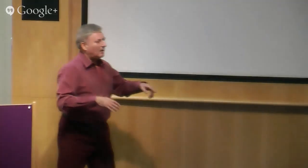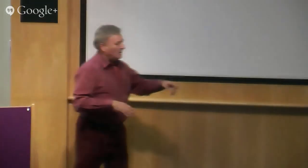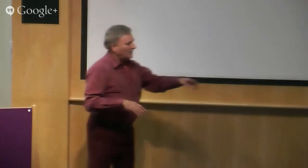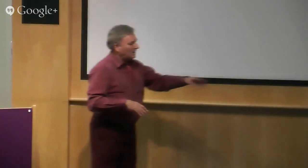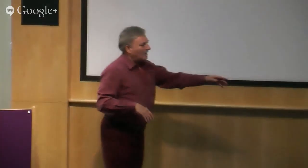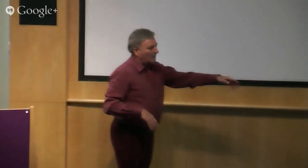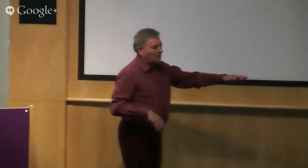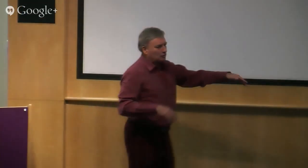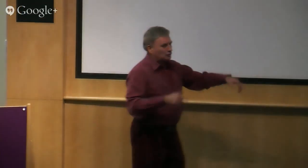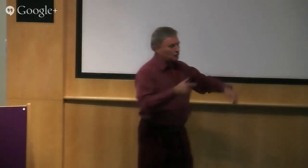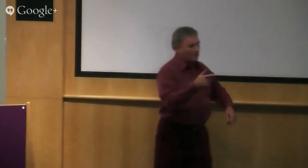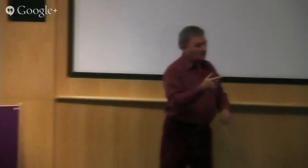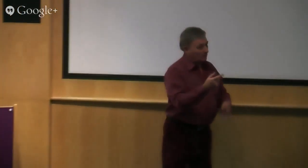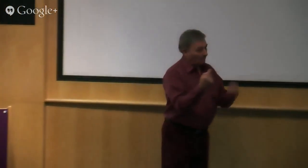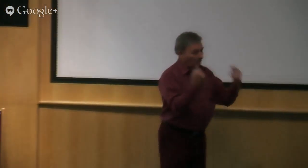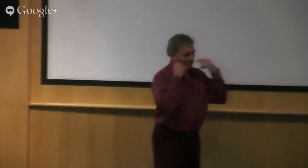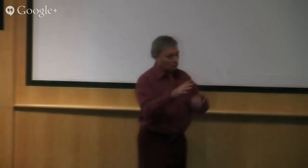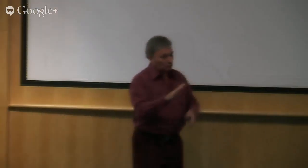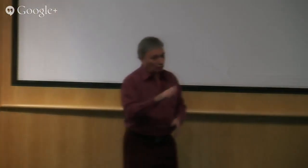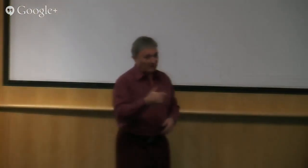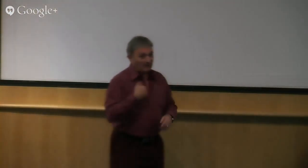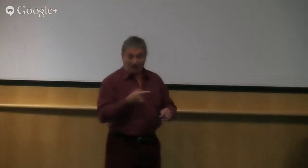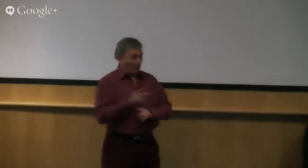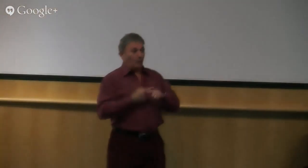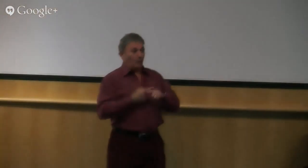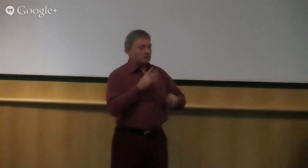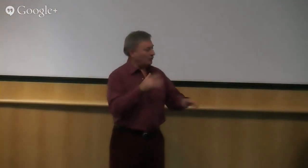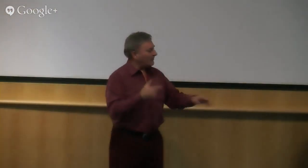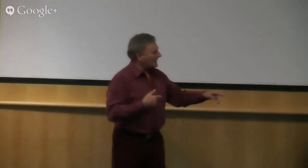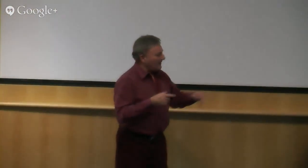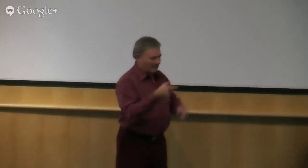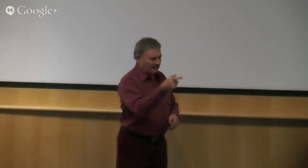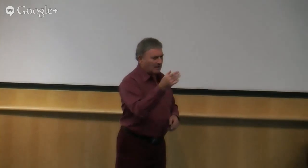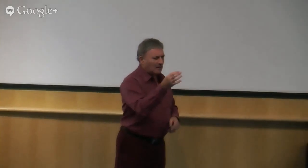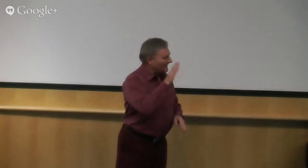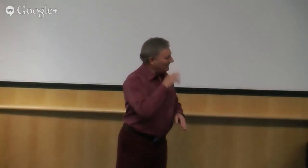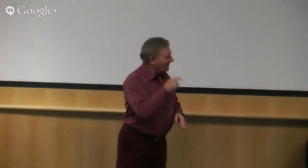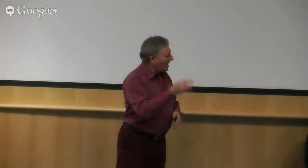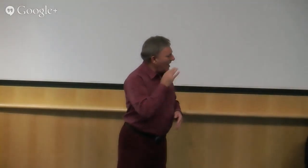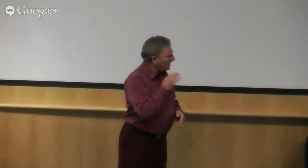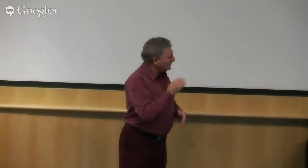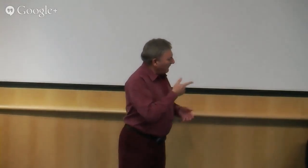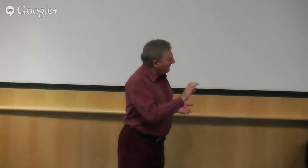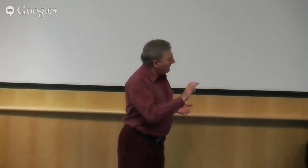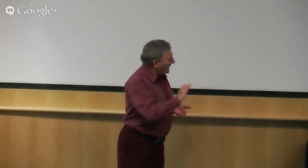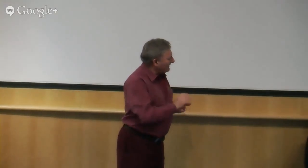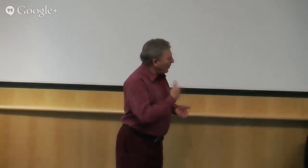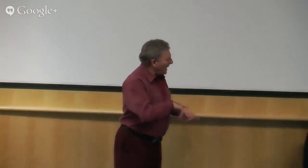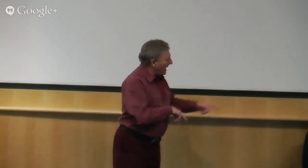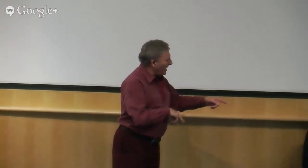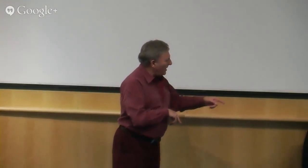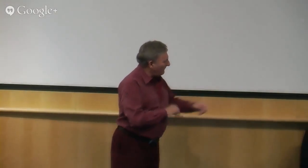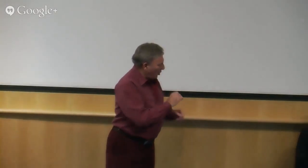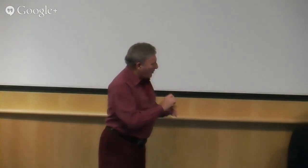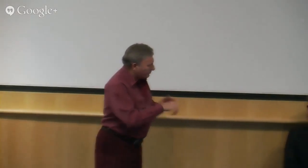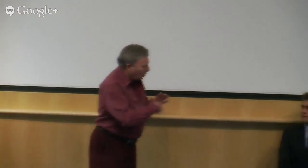He was saying the question wasn't false. Sue clearly said where her funding was from. Apologies, I thought you wanted me to ask Sue. No, it's the other two. Where did you